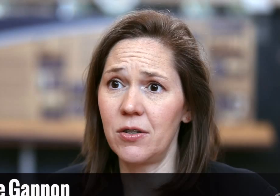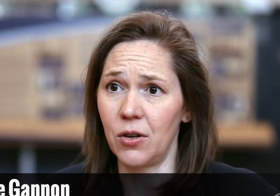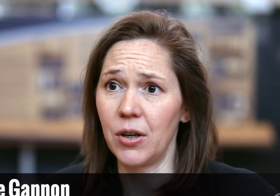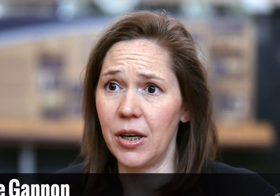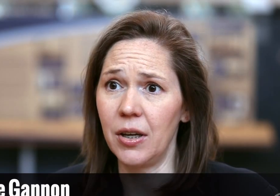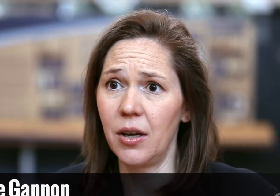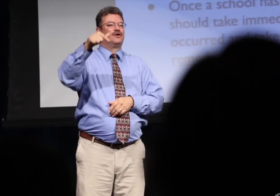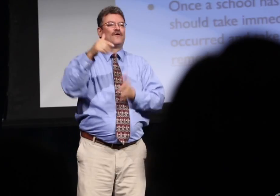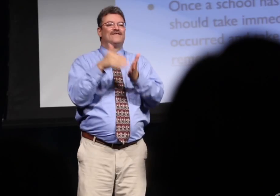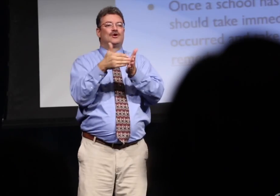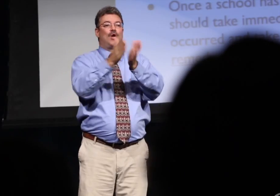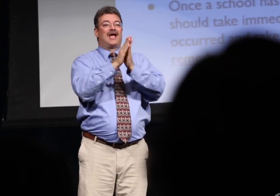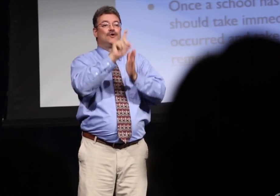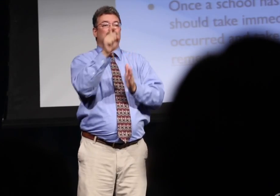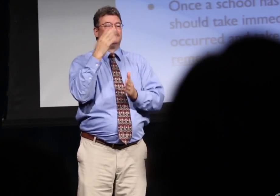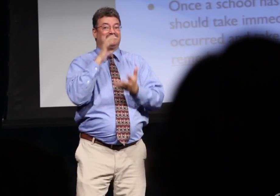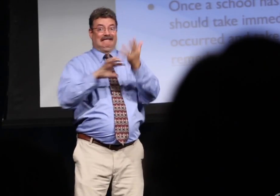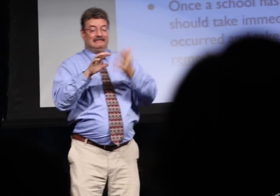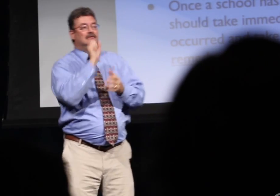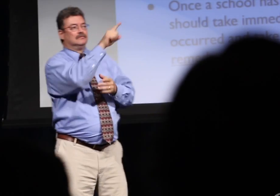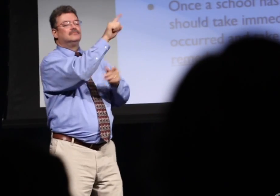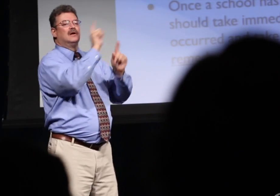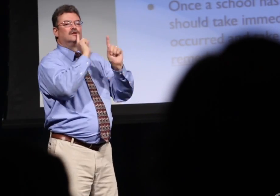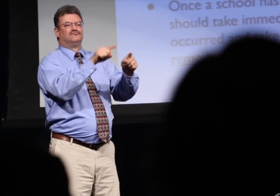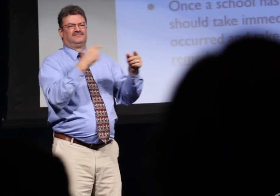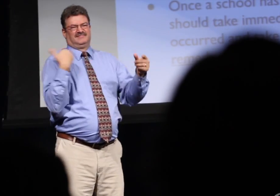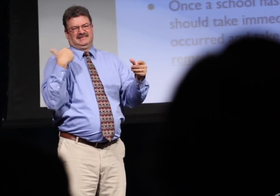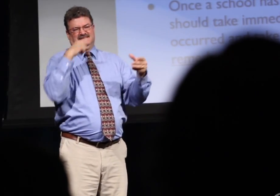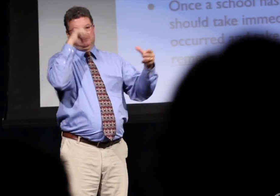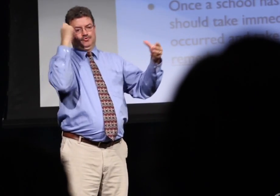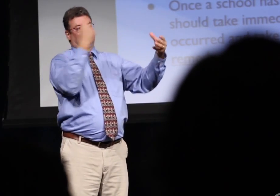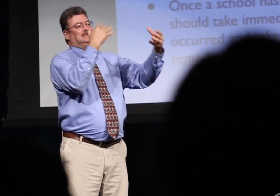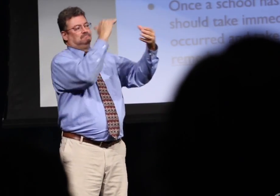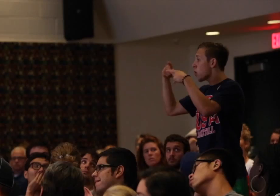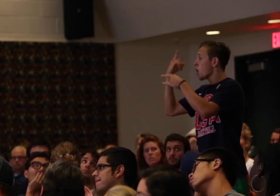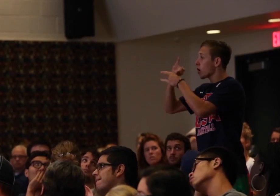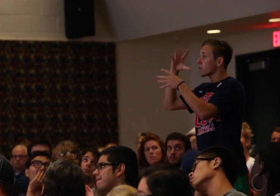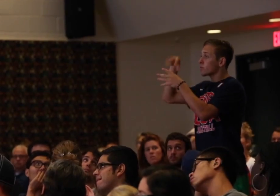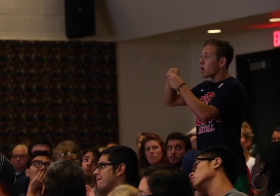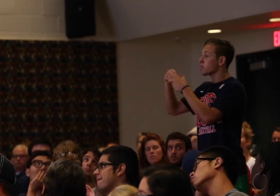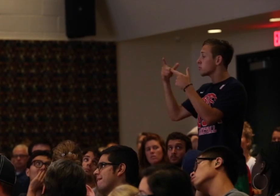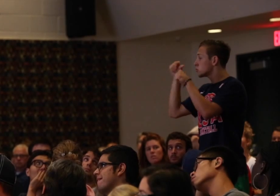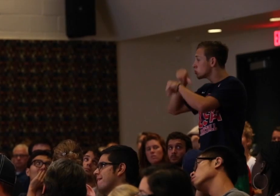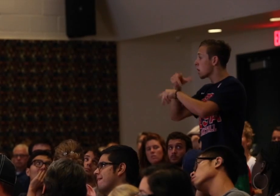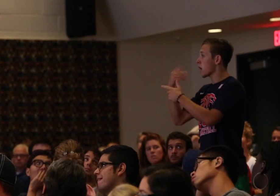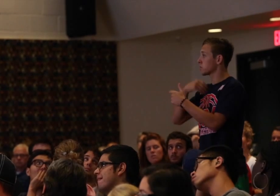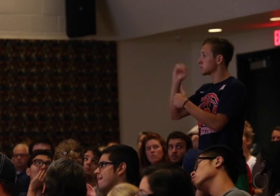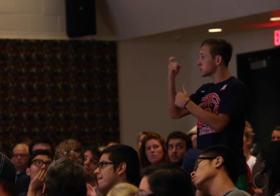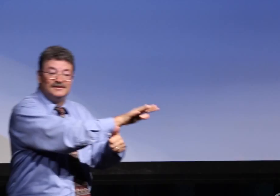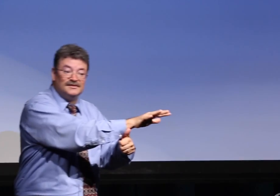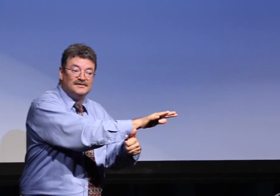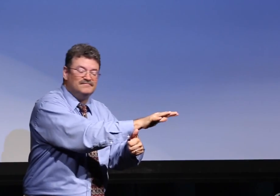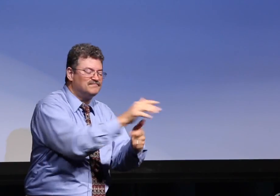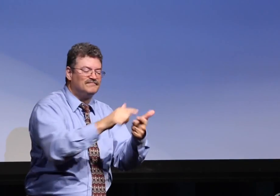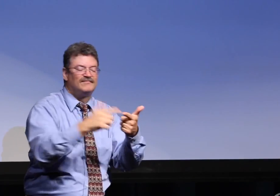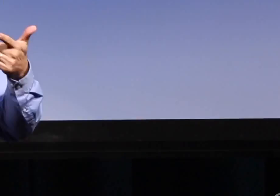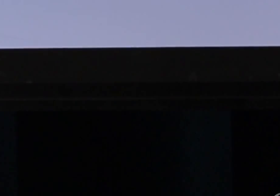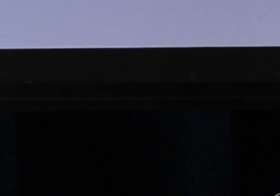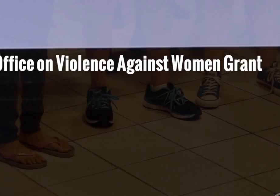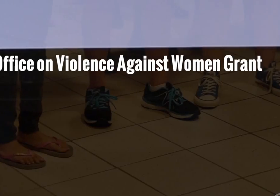stalking. They're using the money and requirements of the grant to set up extensive training and new teams and new ways of communicating. The grant has helped create